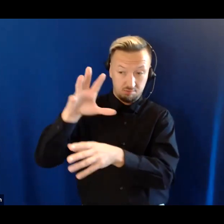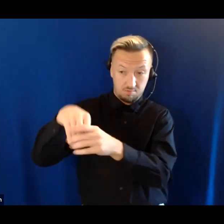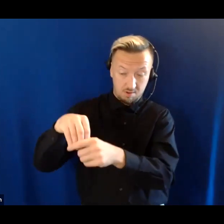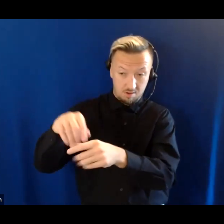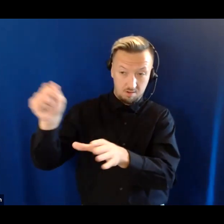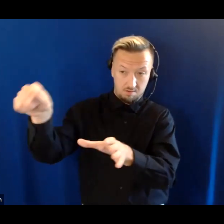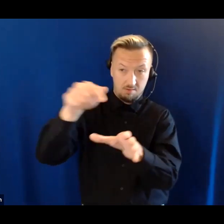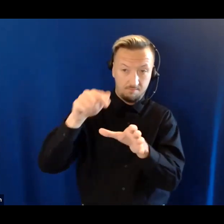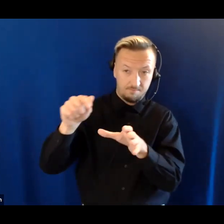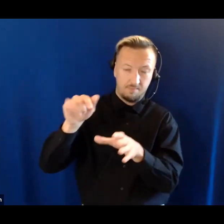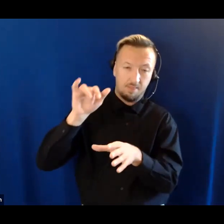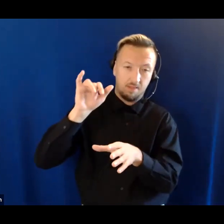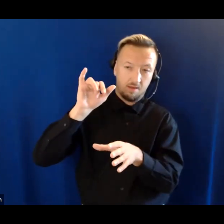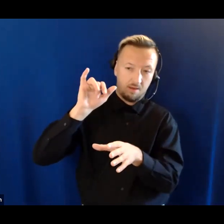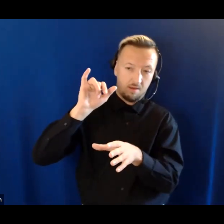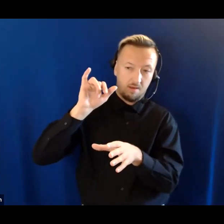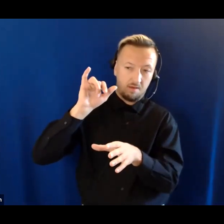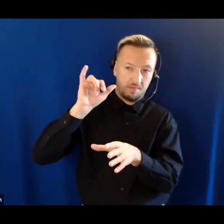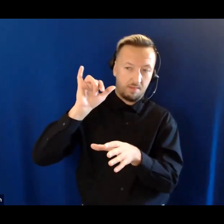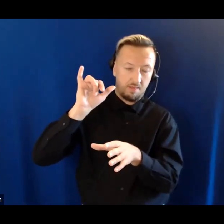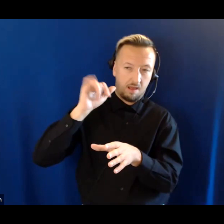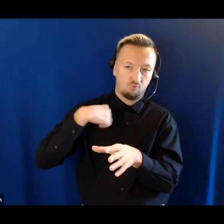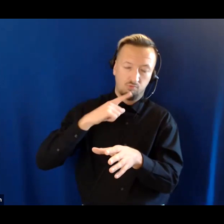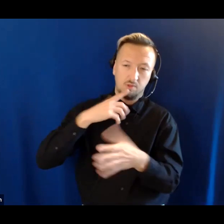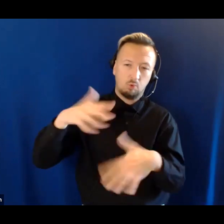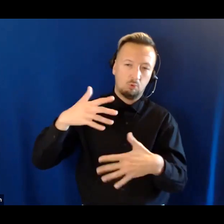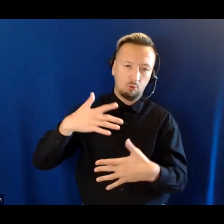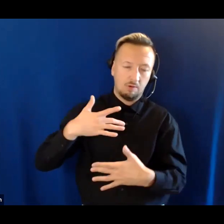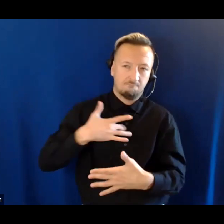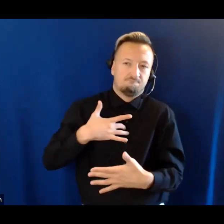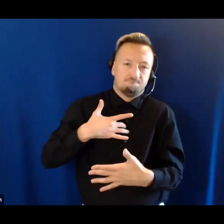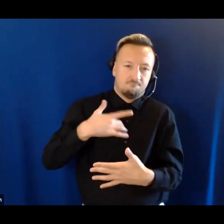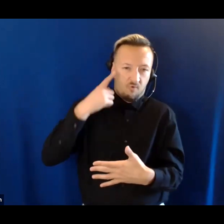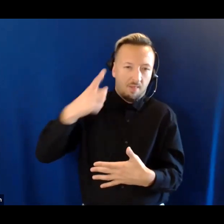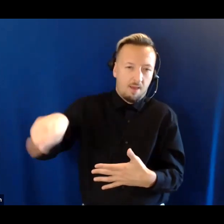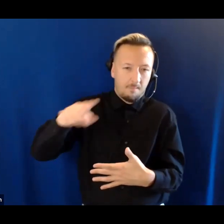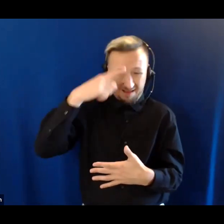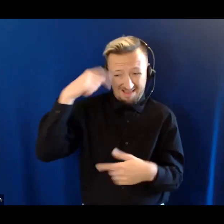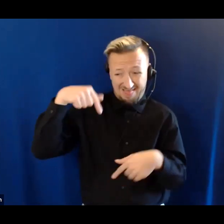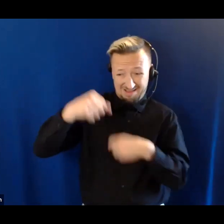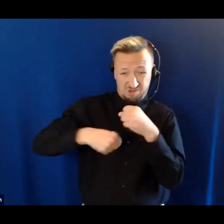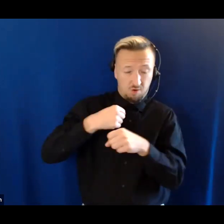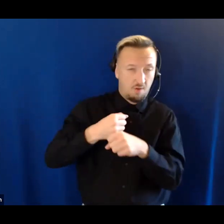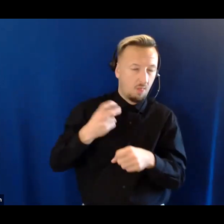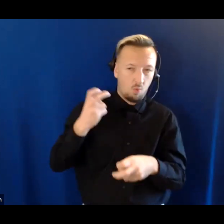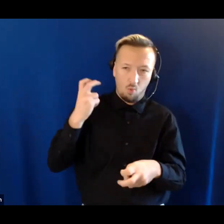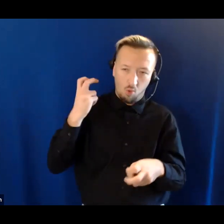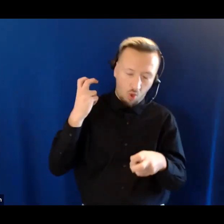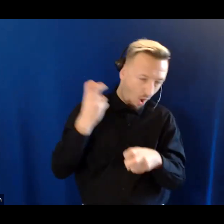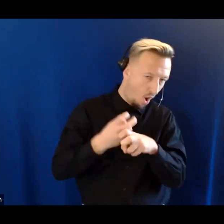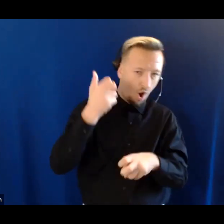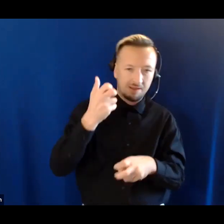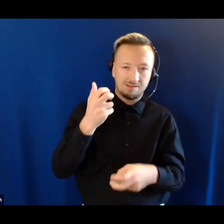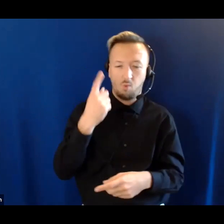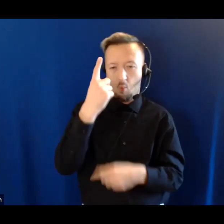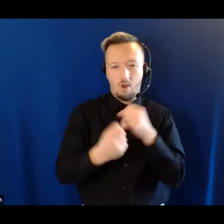the hardest professional year of my life. You know, the first year and a half in as a director, I never